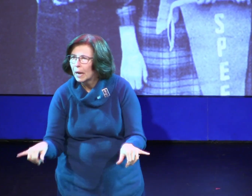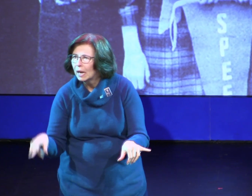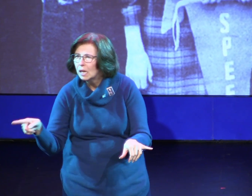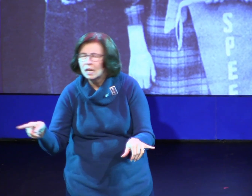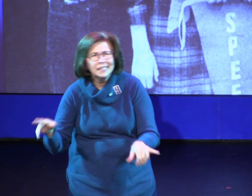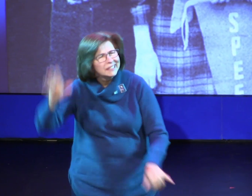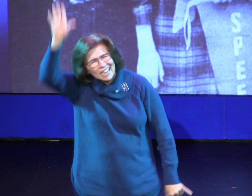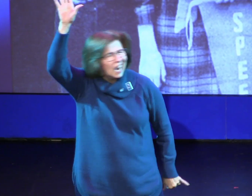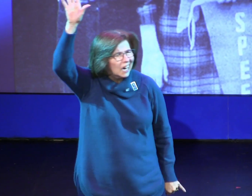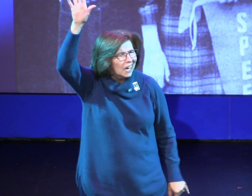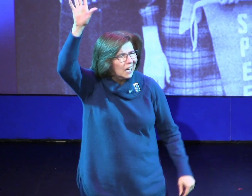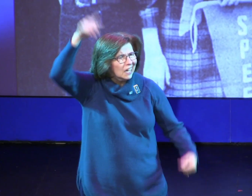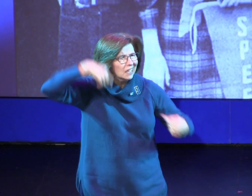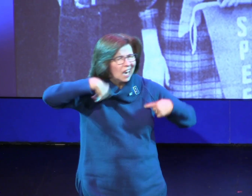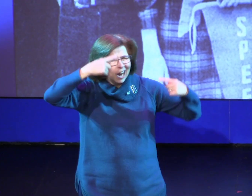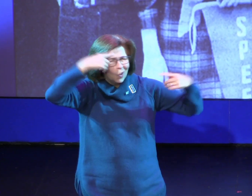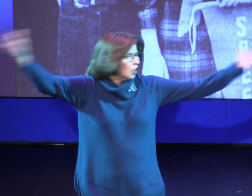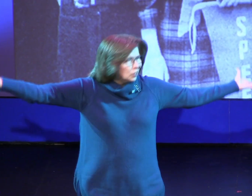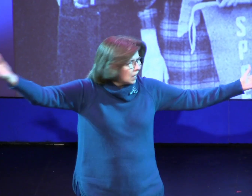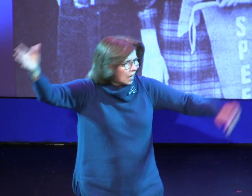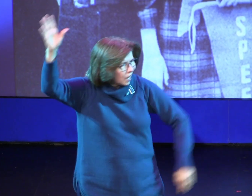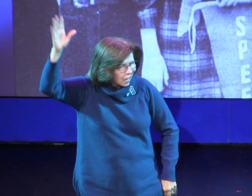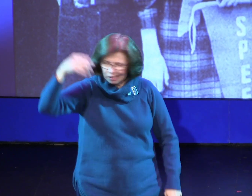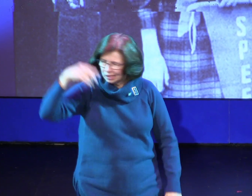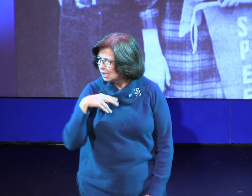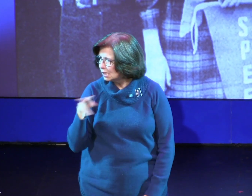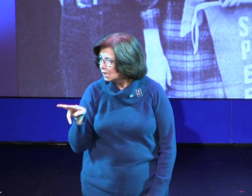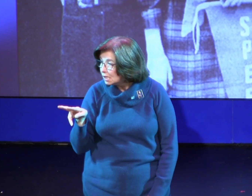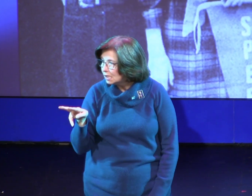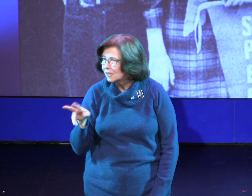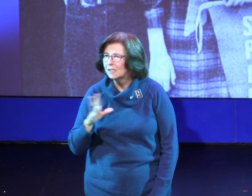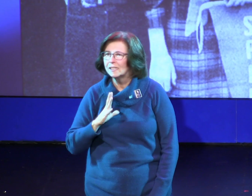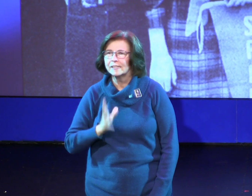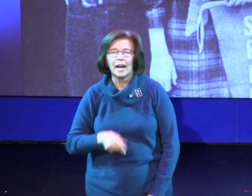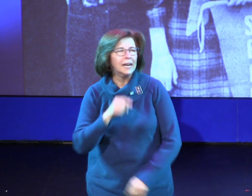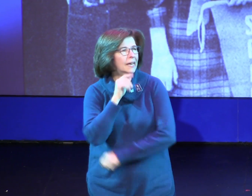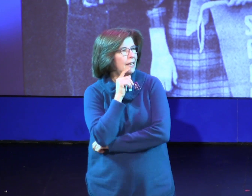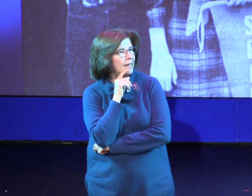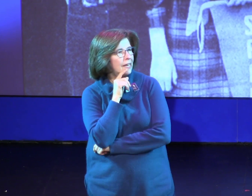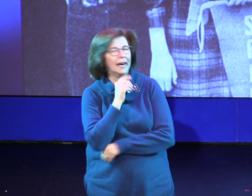And again, that same classmate was completely out of the loop, didn't understand a